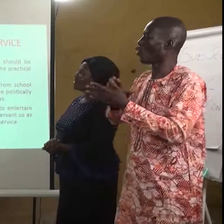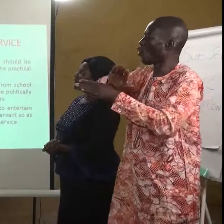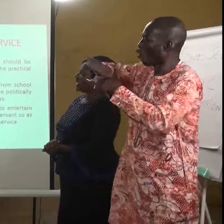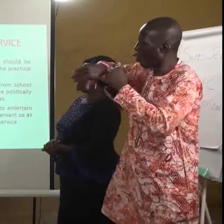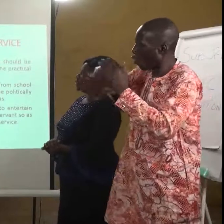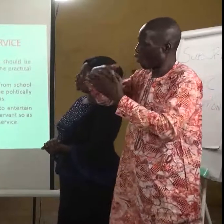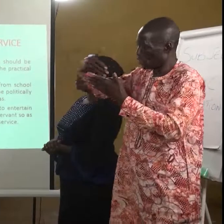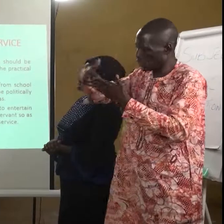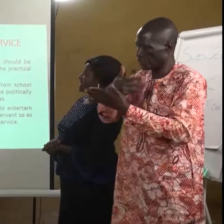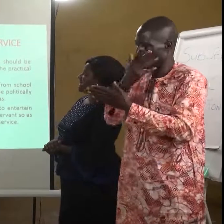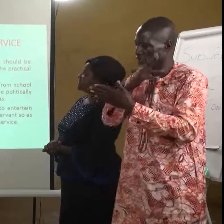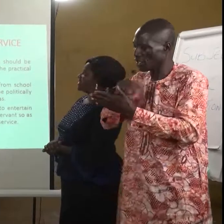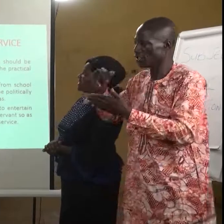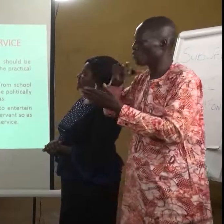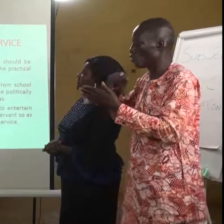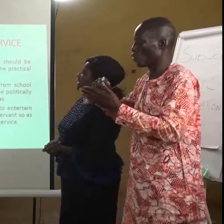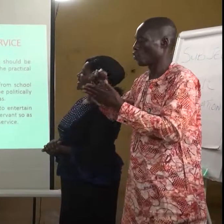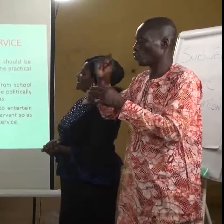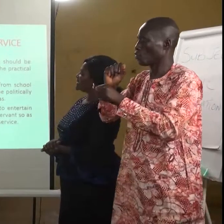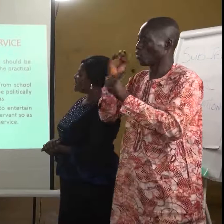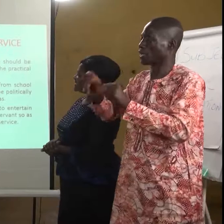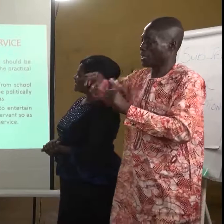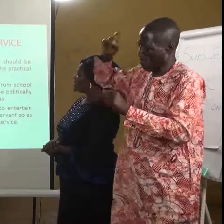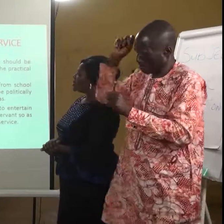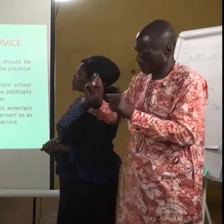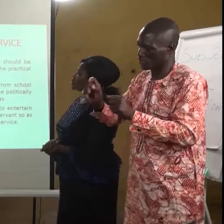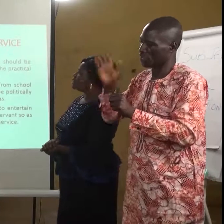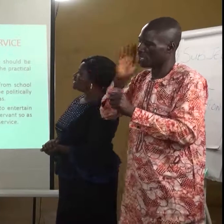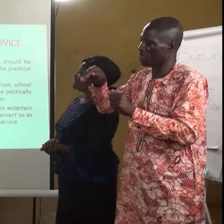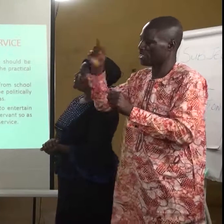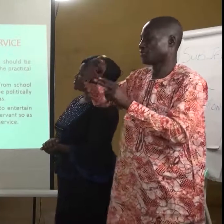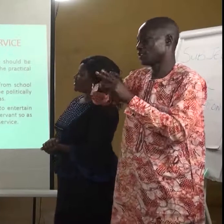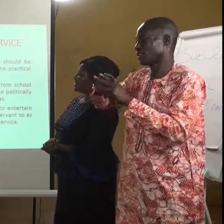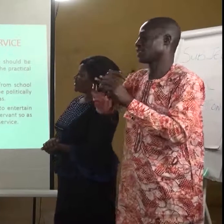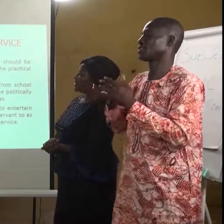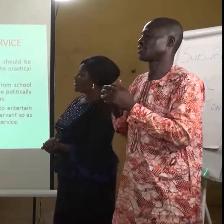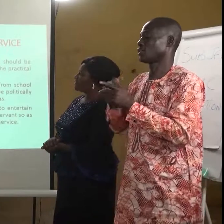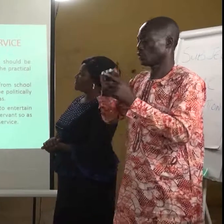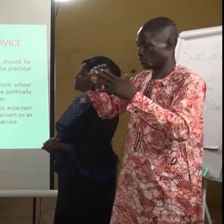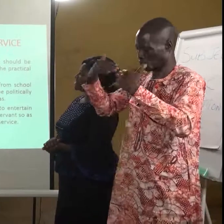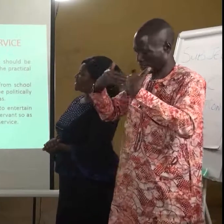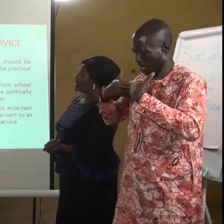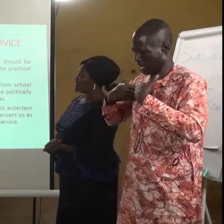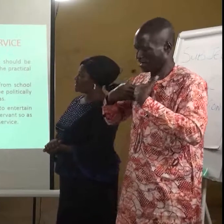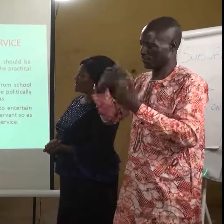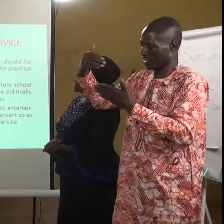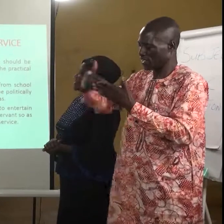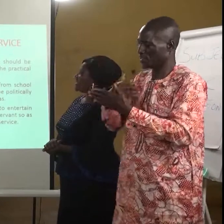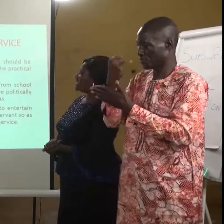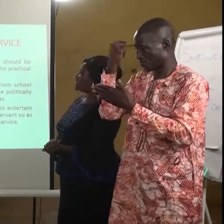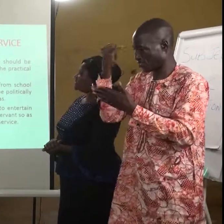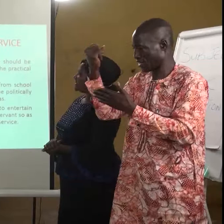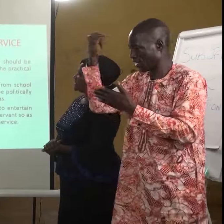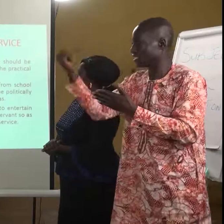All new and old staff employed in the services should be given training or refresher courses